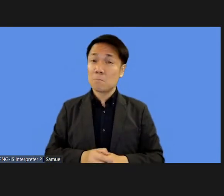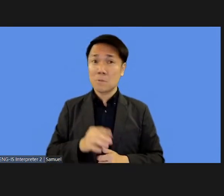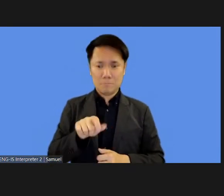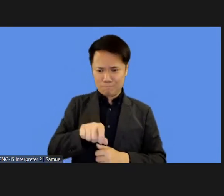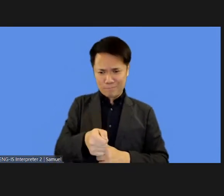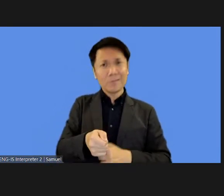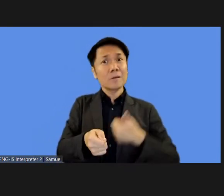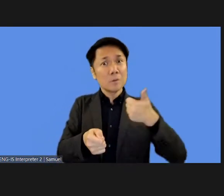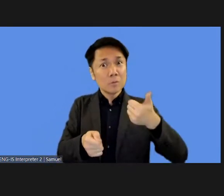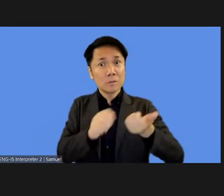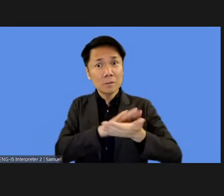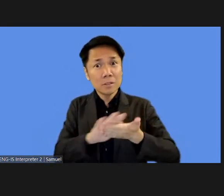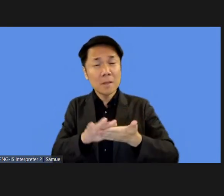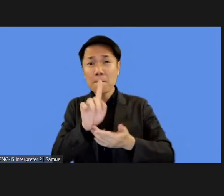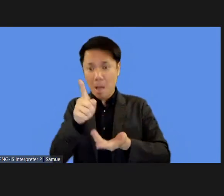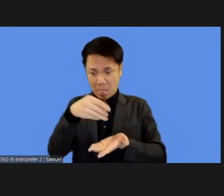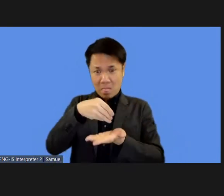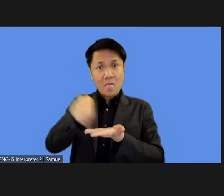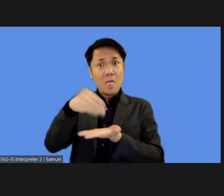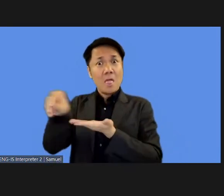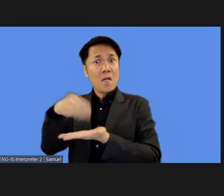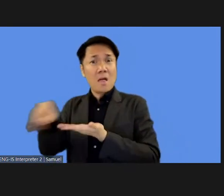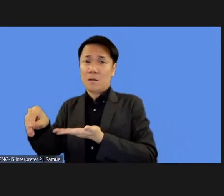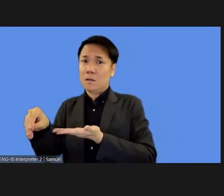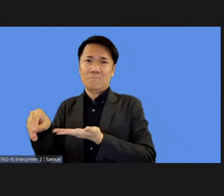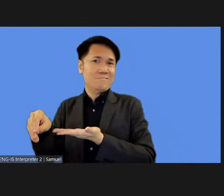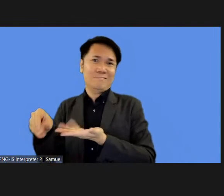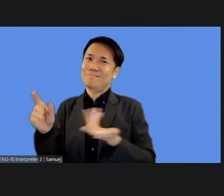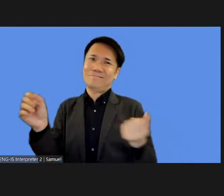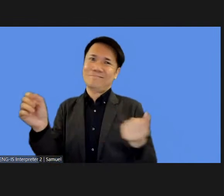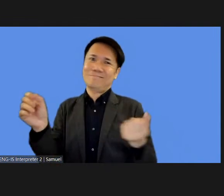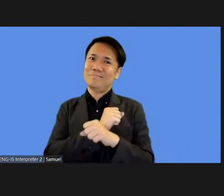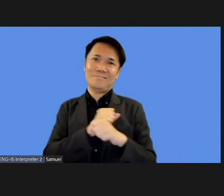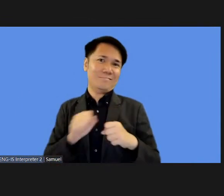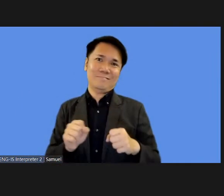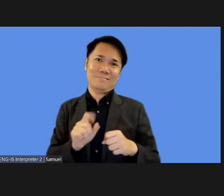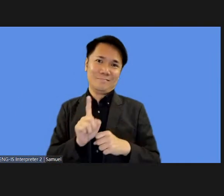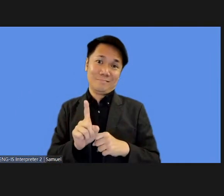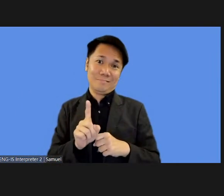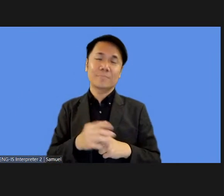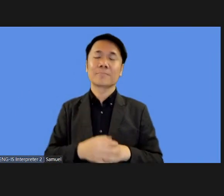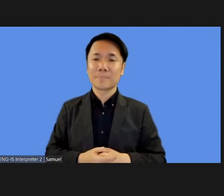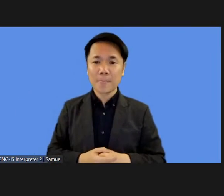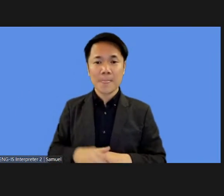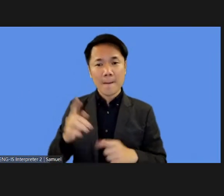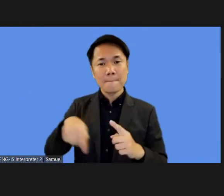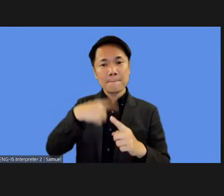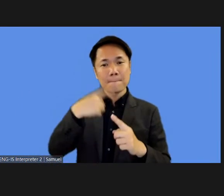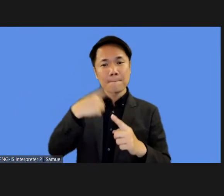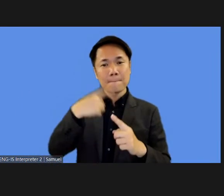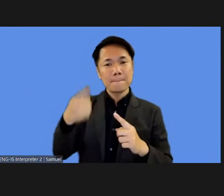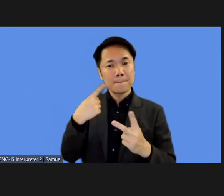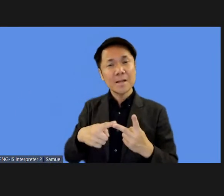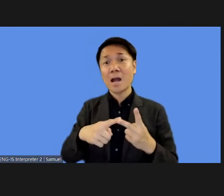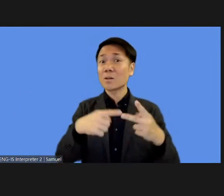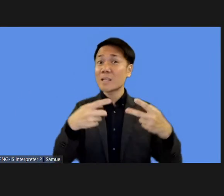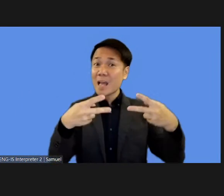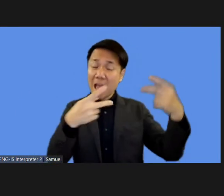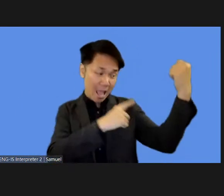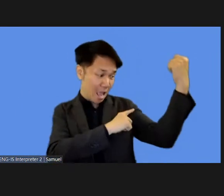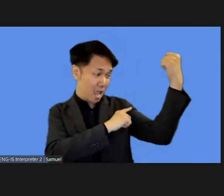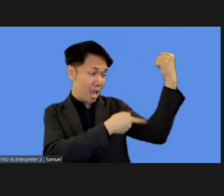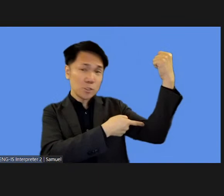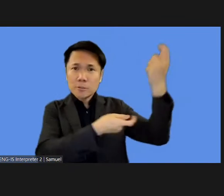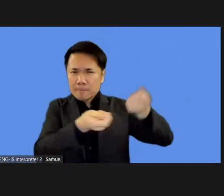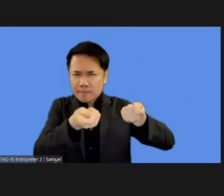pay. Then energy efficiency was seen as a low-hanging fruit that countries are not really capitalizing on, but provides